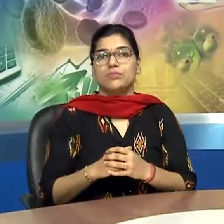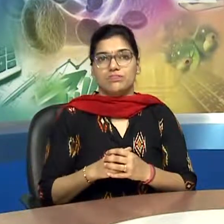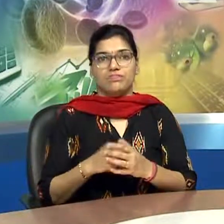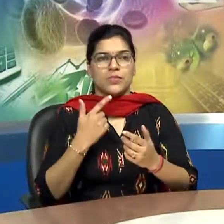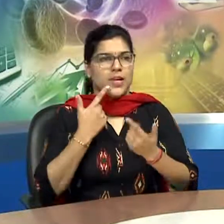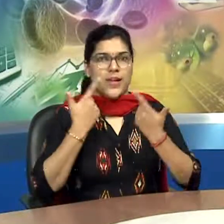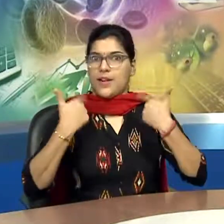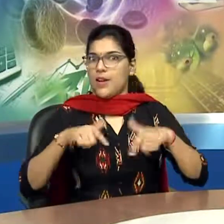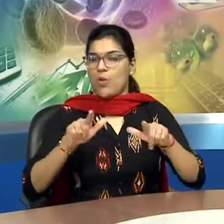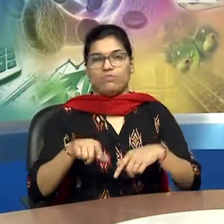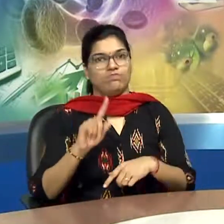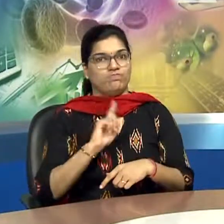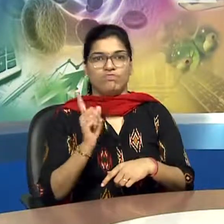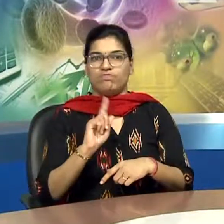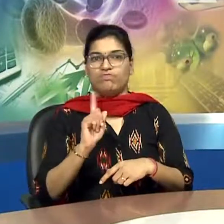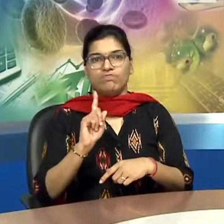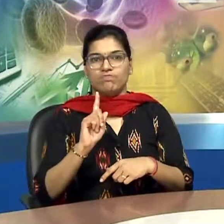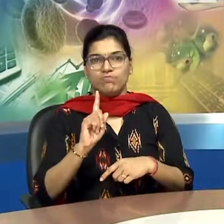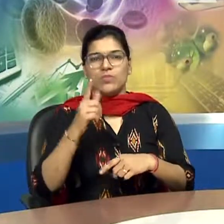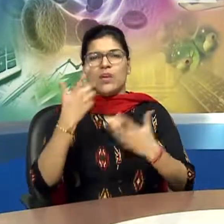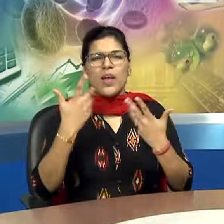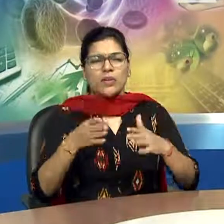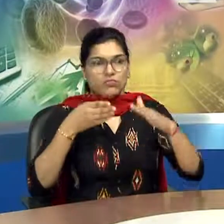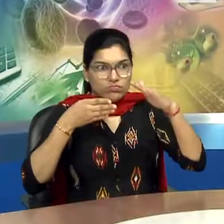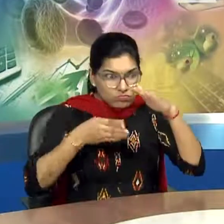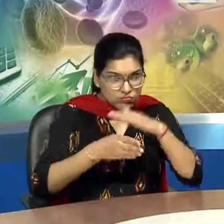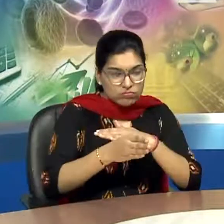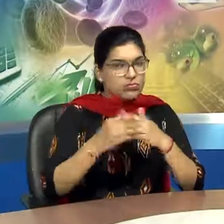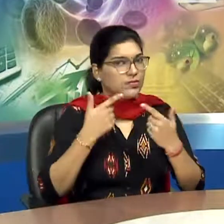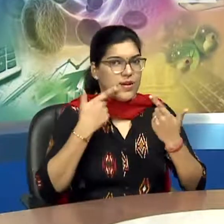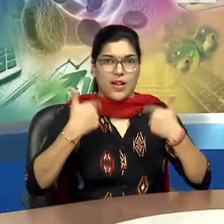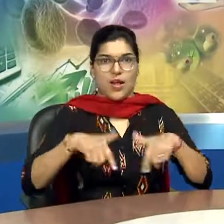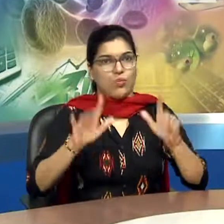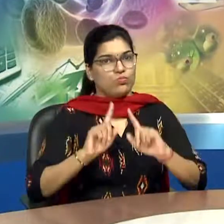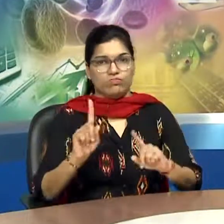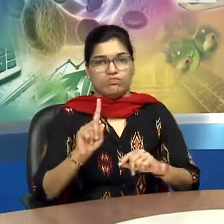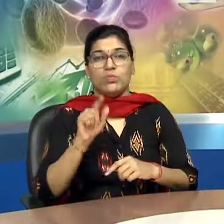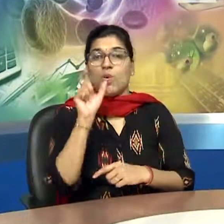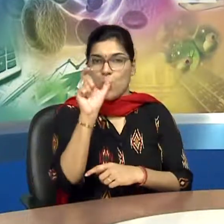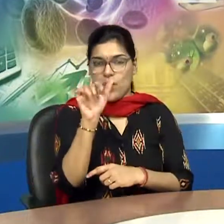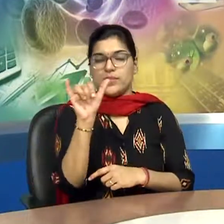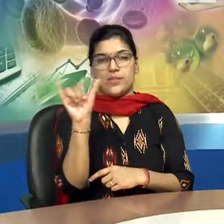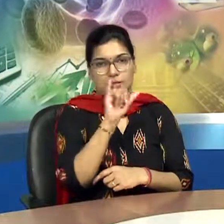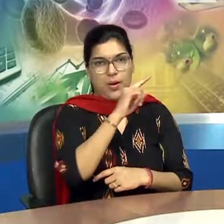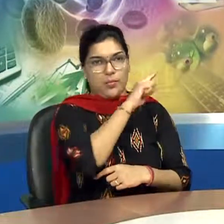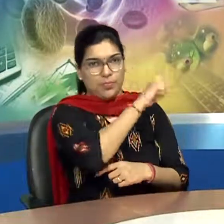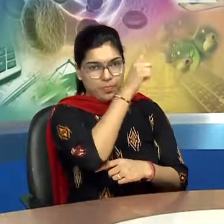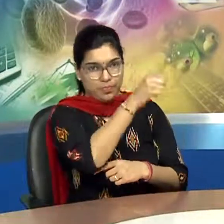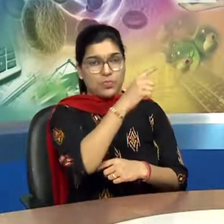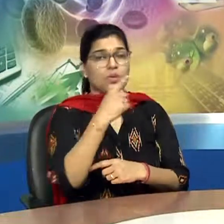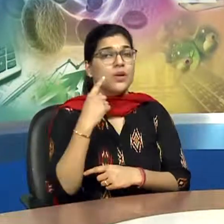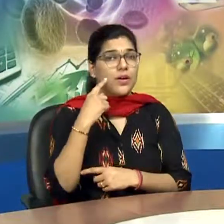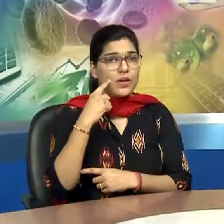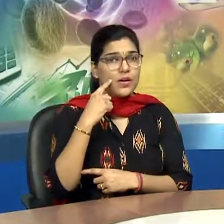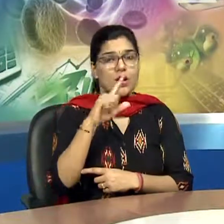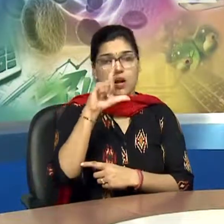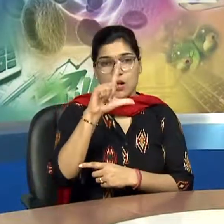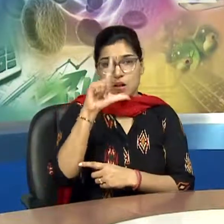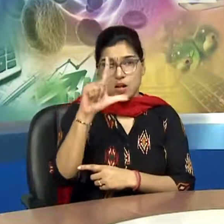This word is illicit and it is also known as illegal. This